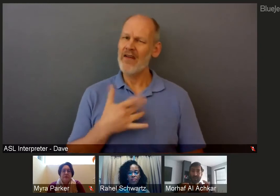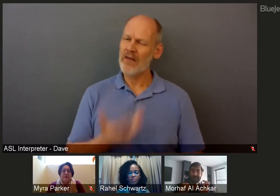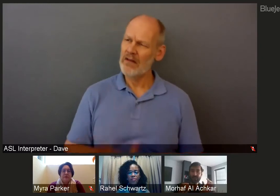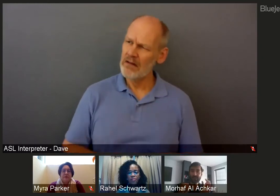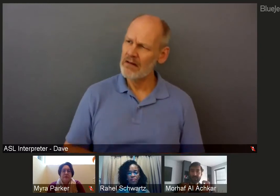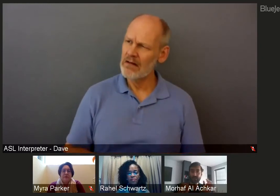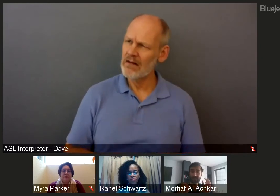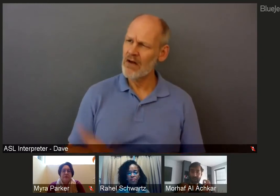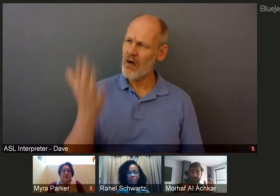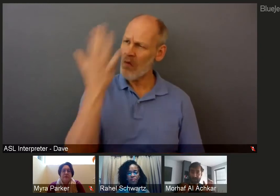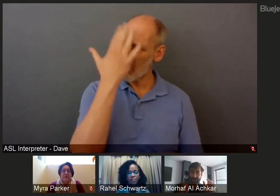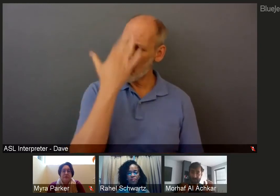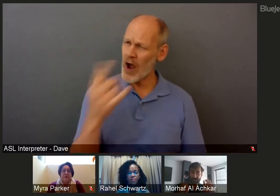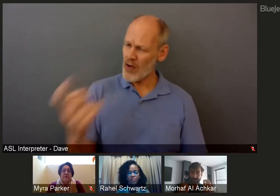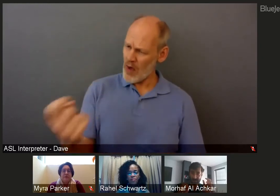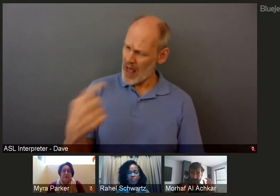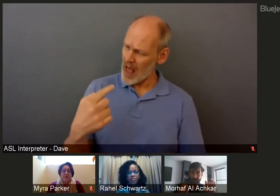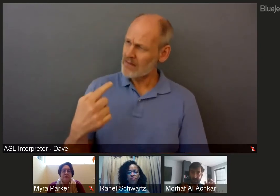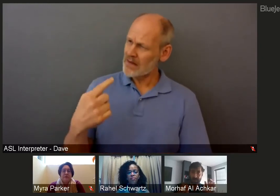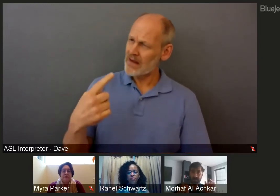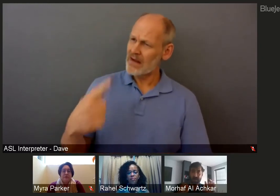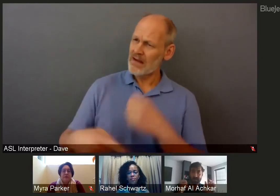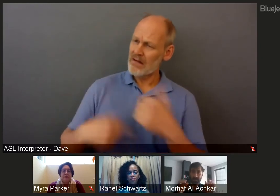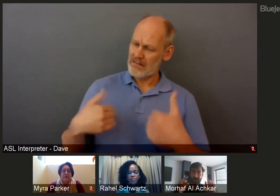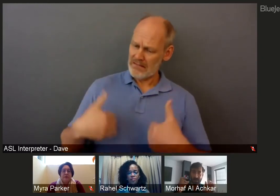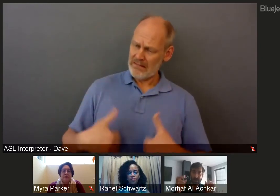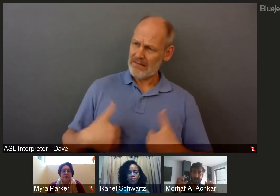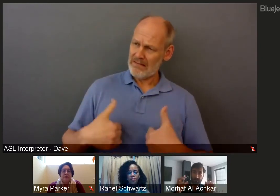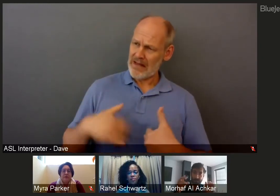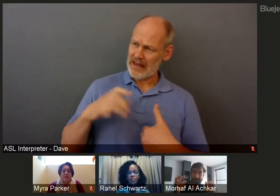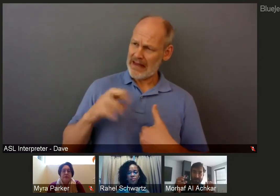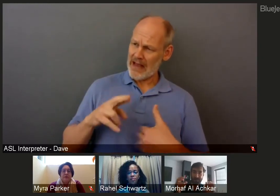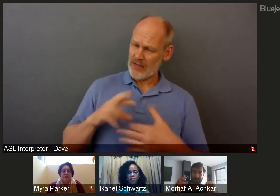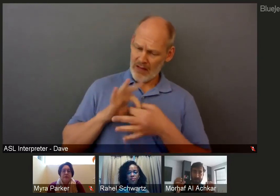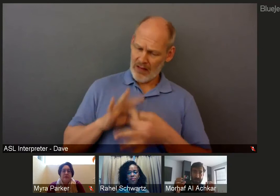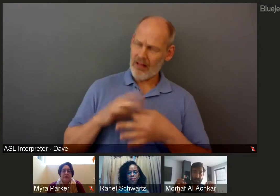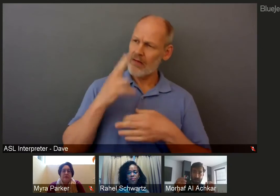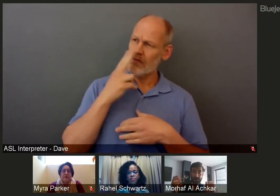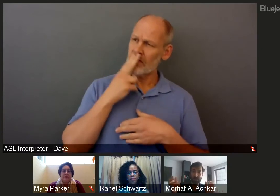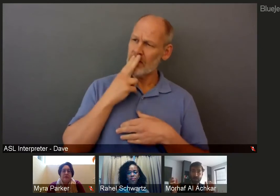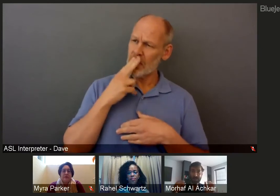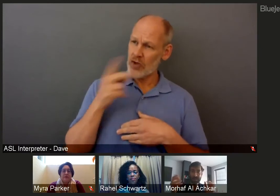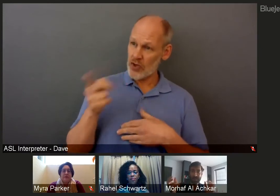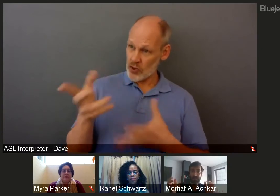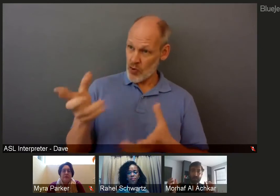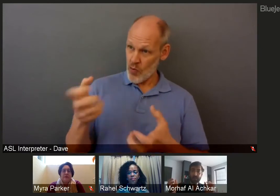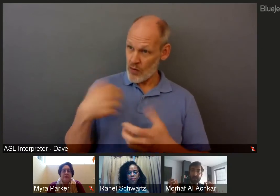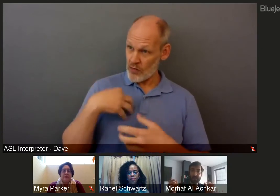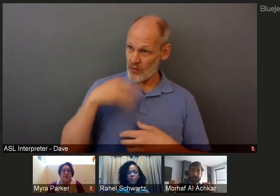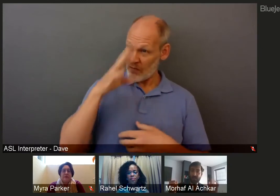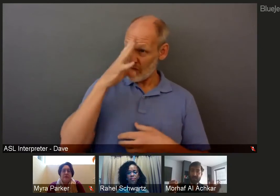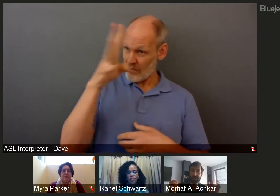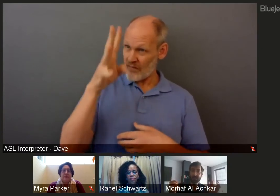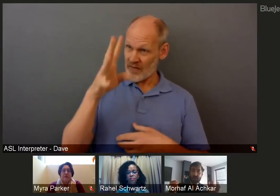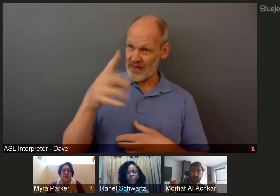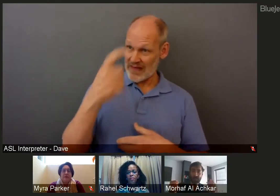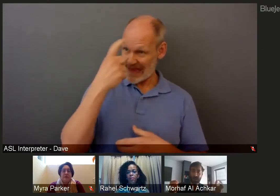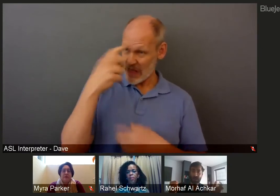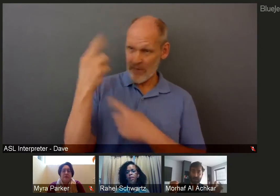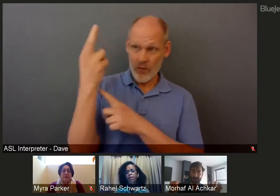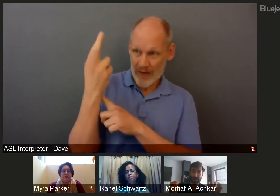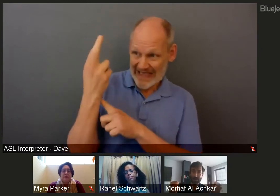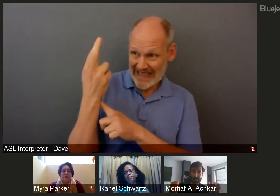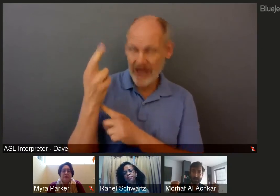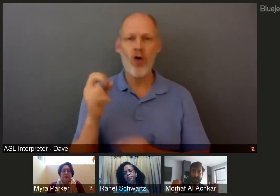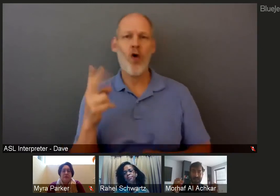to find a reason for my cancer, for its development, so they can themselves feel like, oh, I'm immune, it's not going to happen to me. They smoked, they